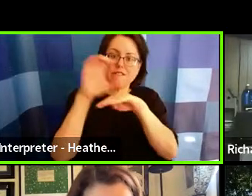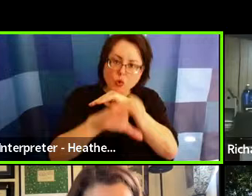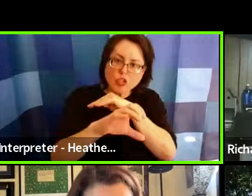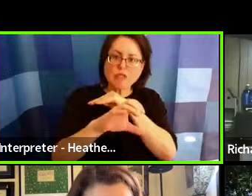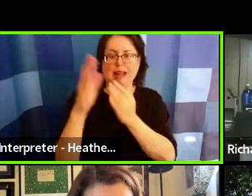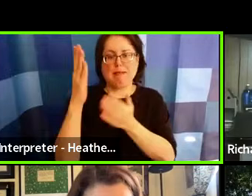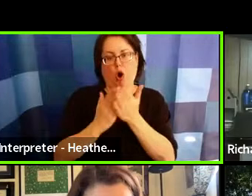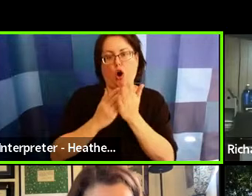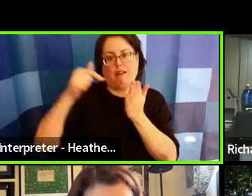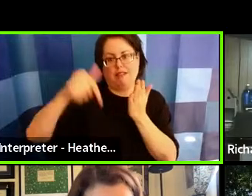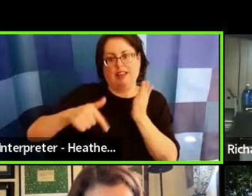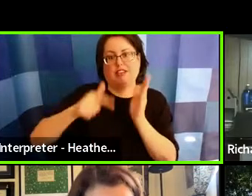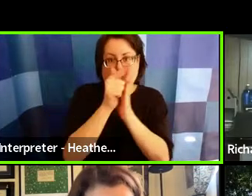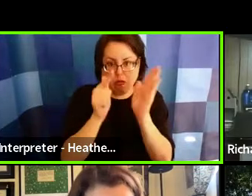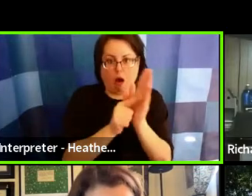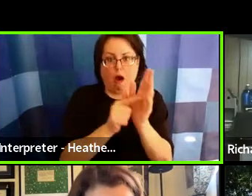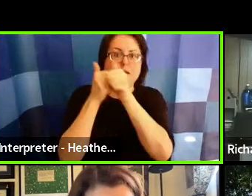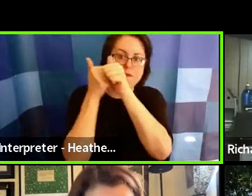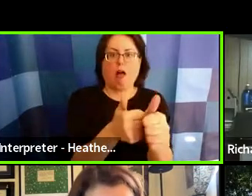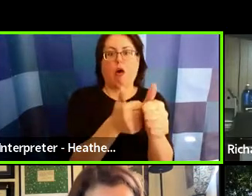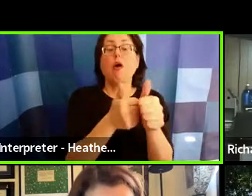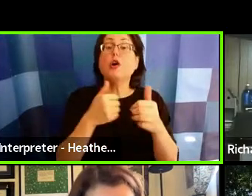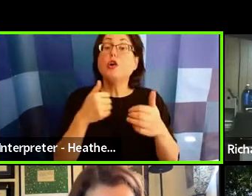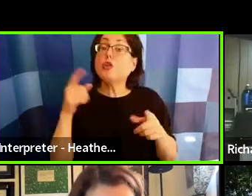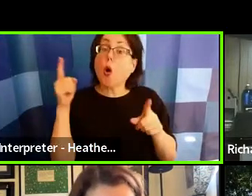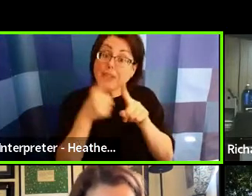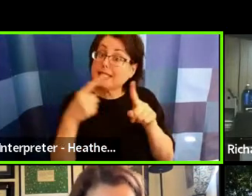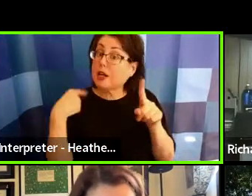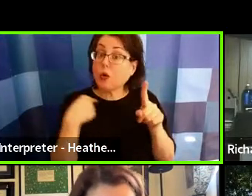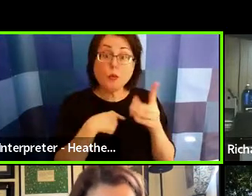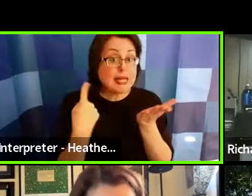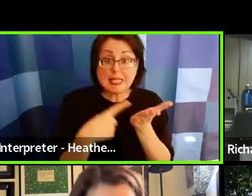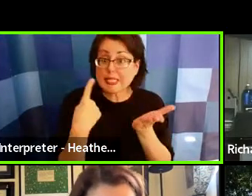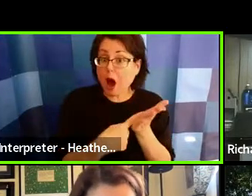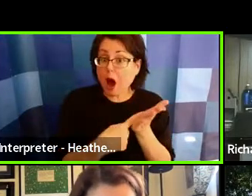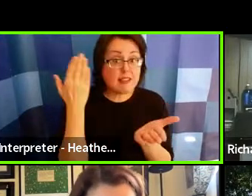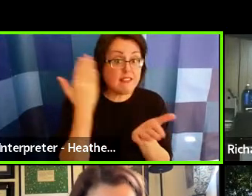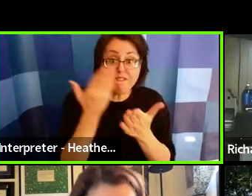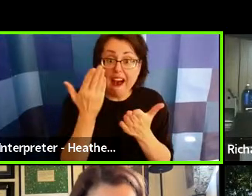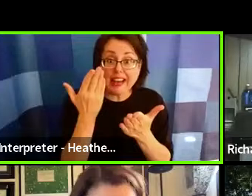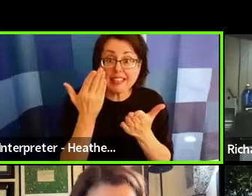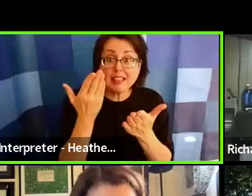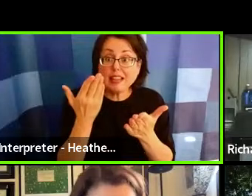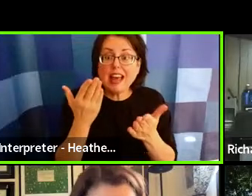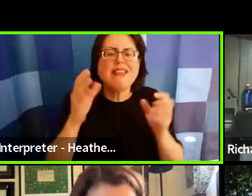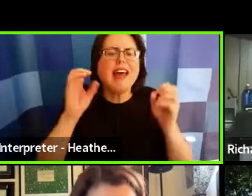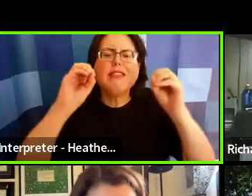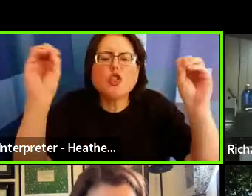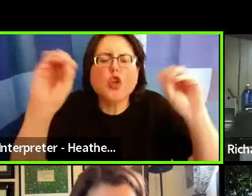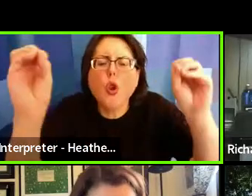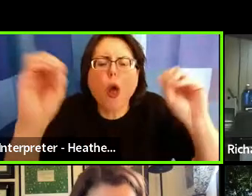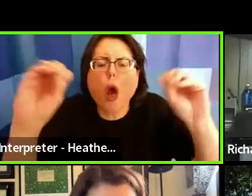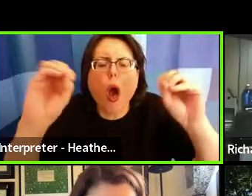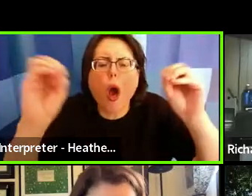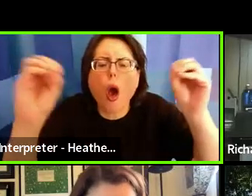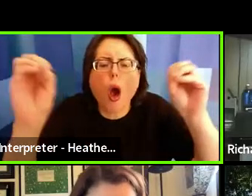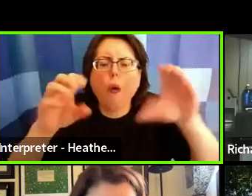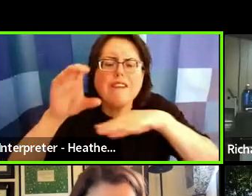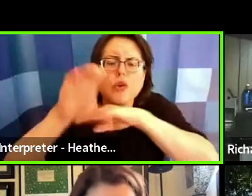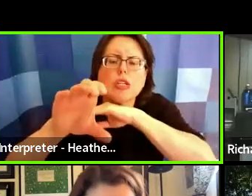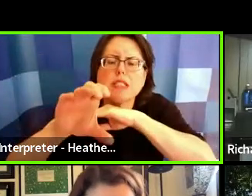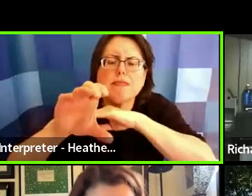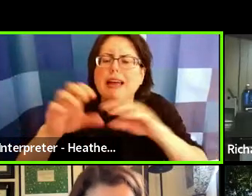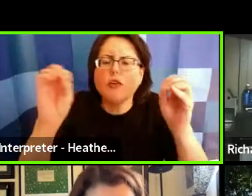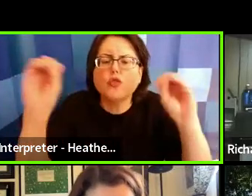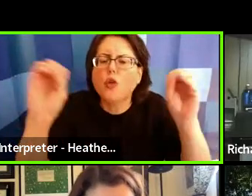So, and until we talk about the fact that there is effectively no enforcement component, then